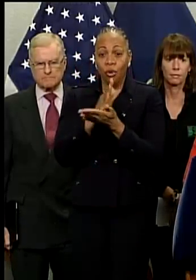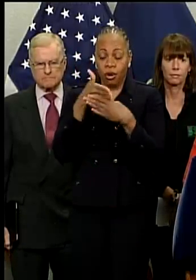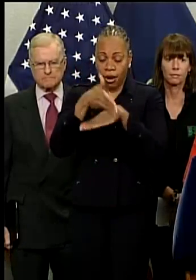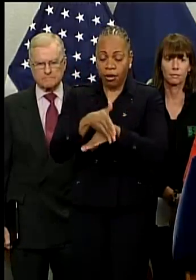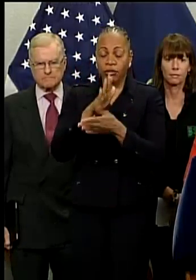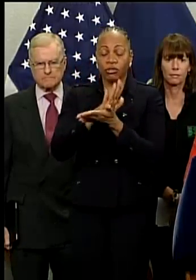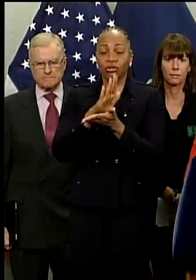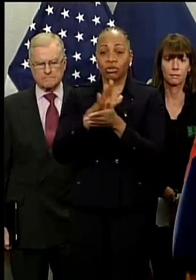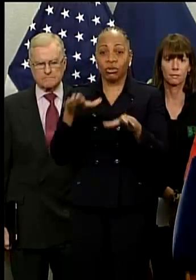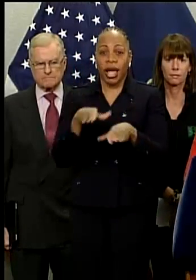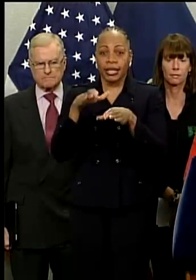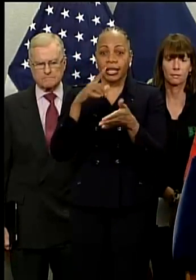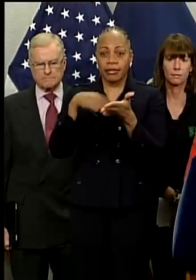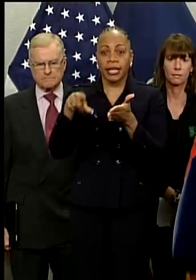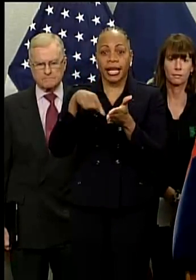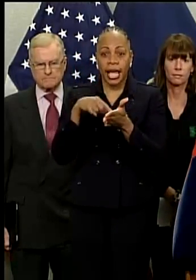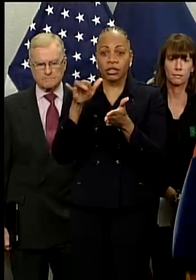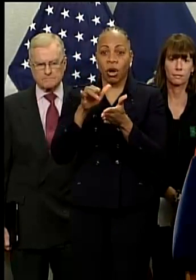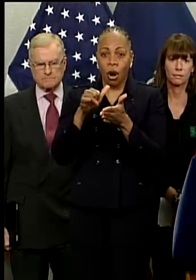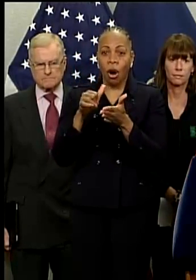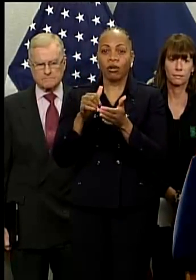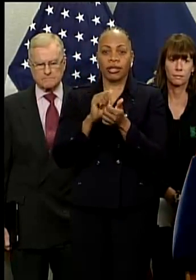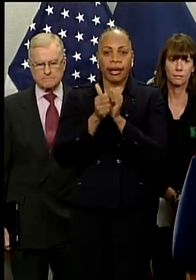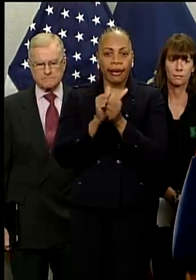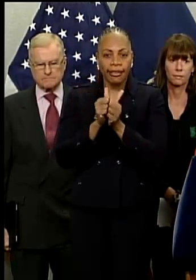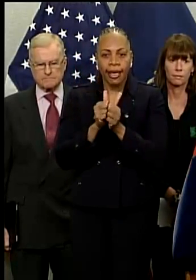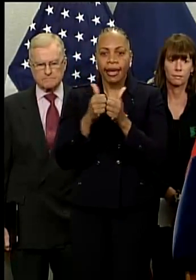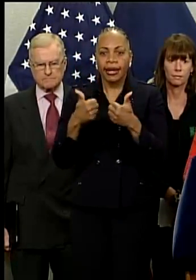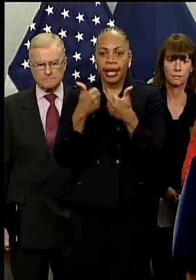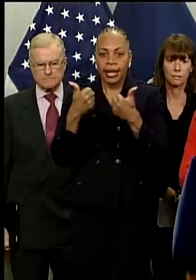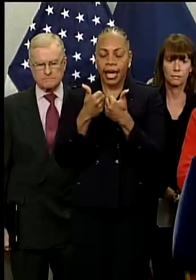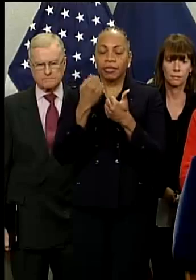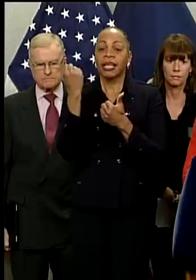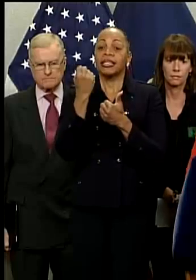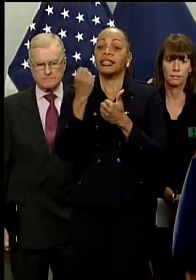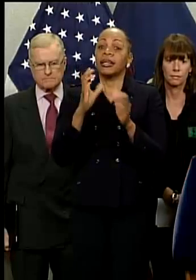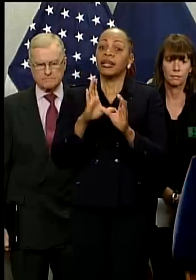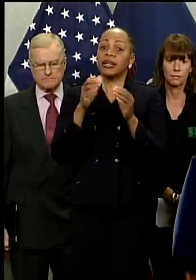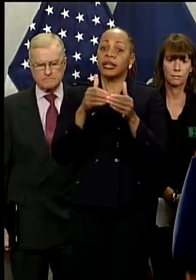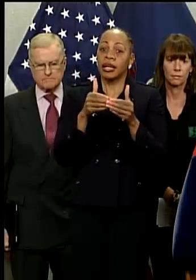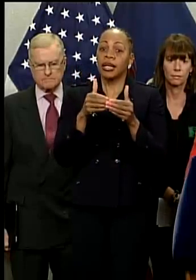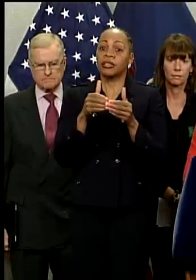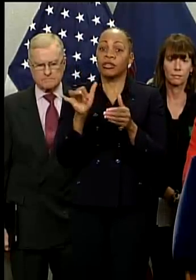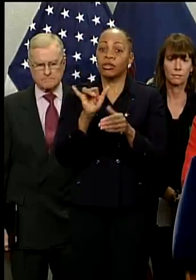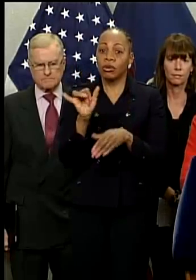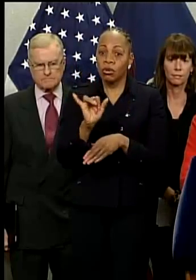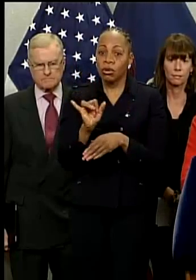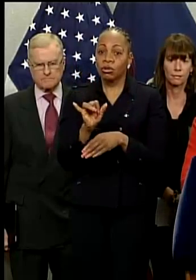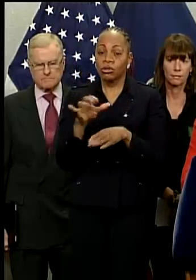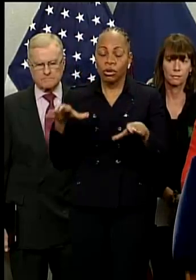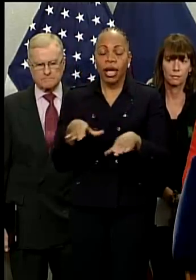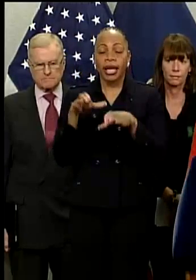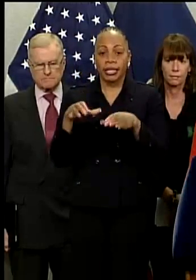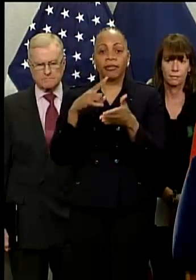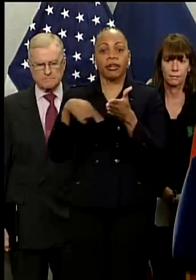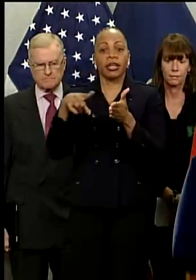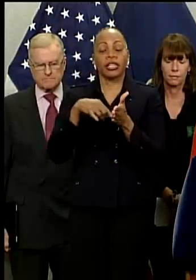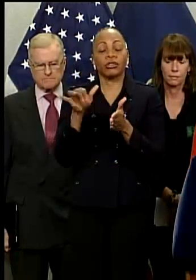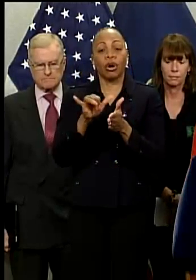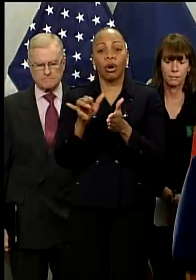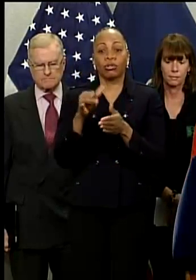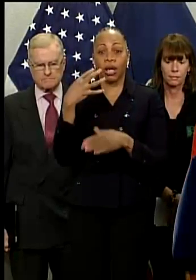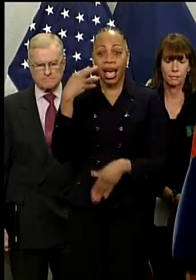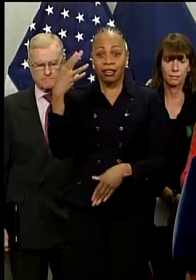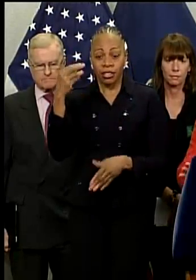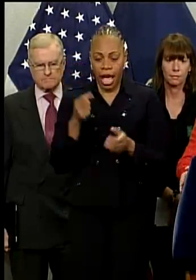public school athletic league games. Saturday classes and activities at public schools have also been canceled. Staying off the streets will